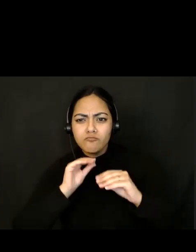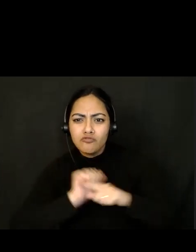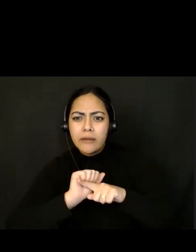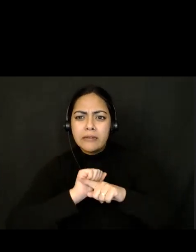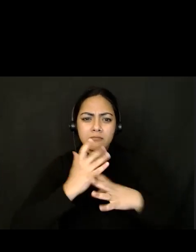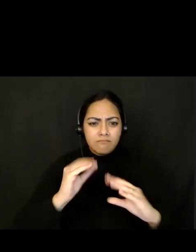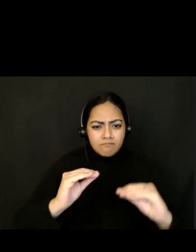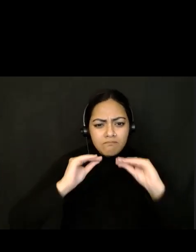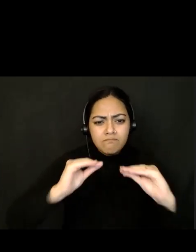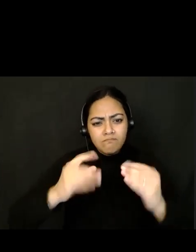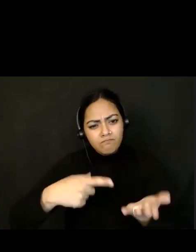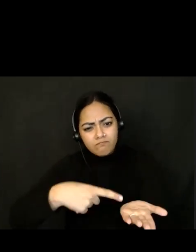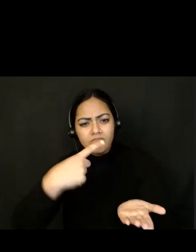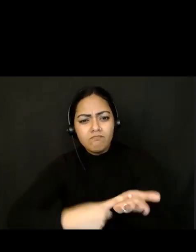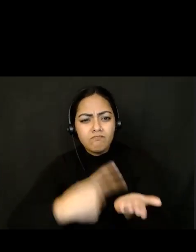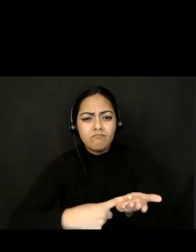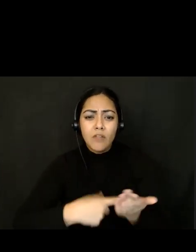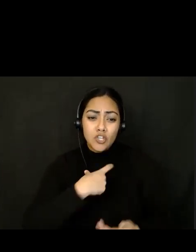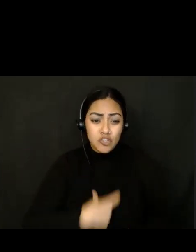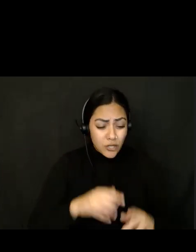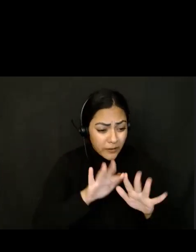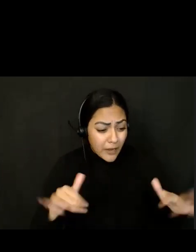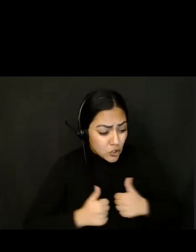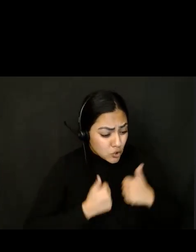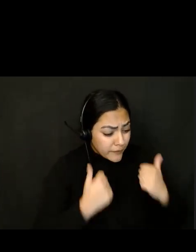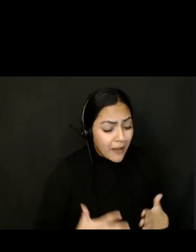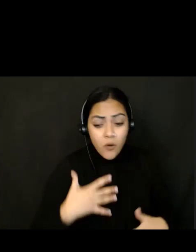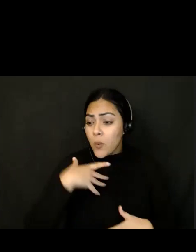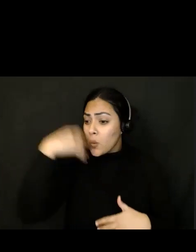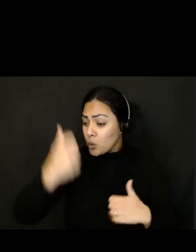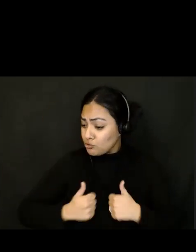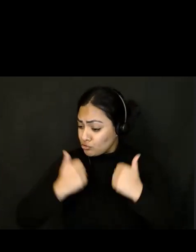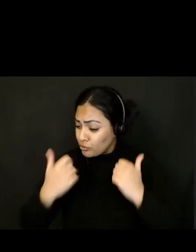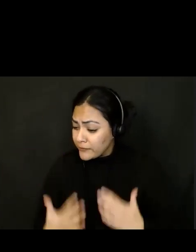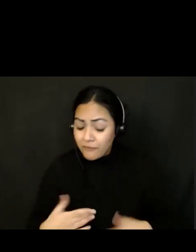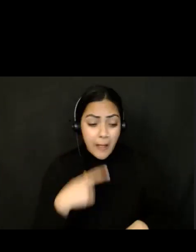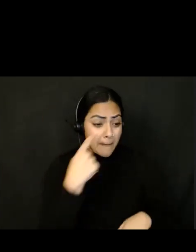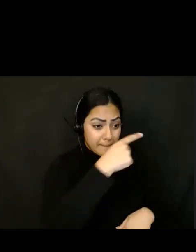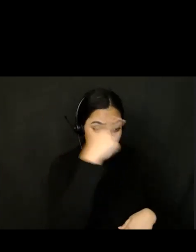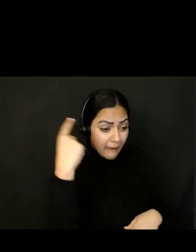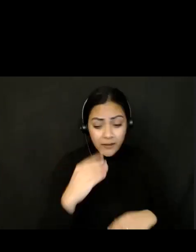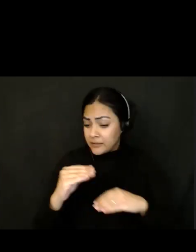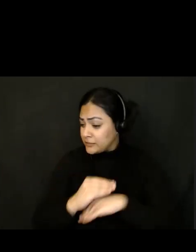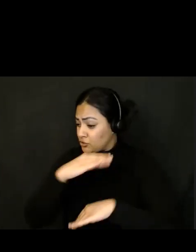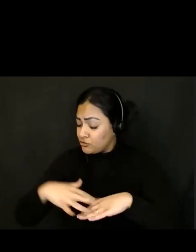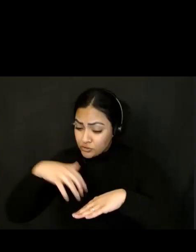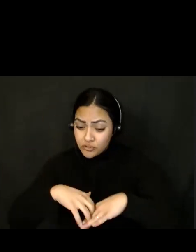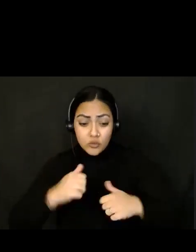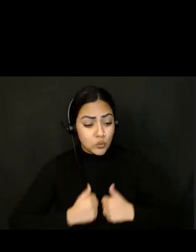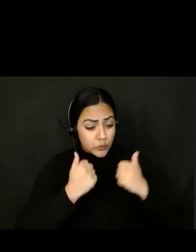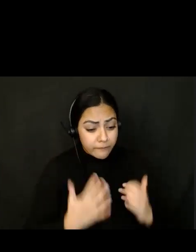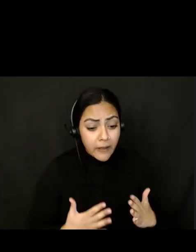survivors, gender diverse survivors, older survivors, and survivors who identify as having a